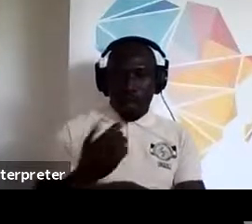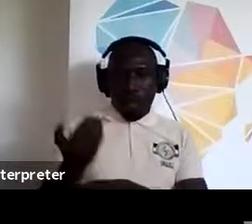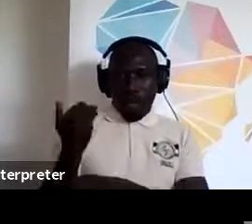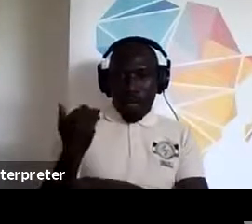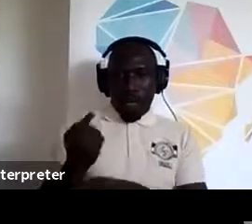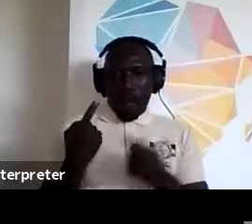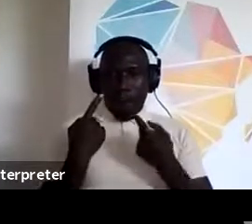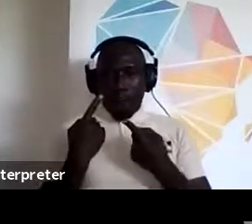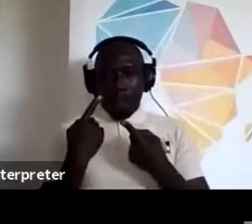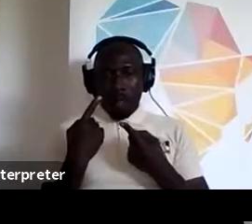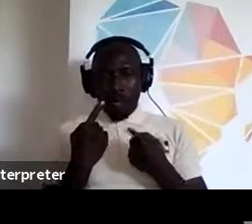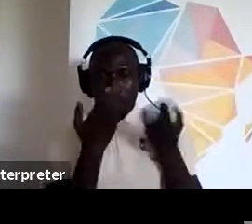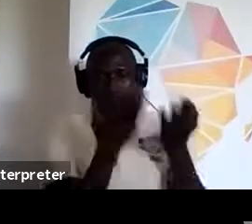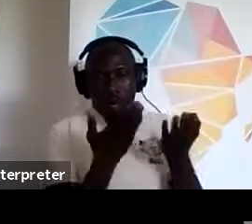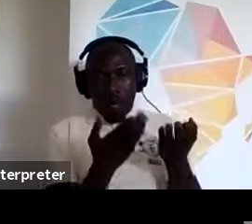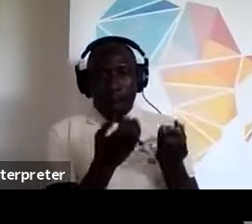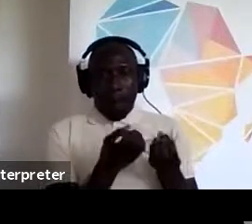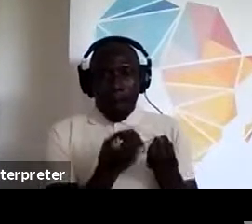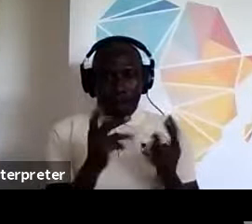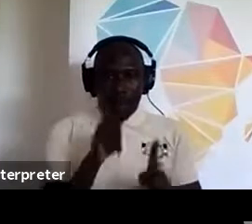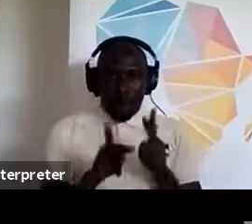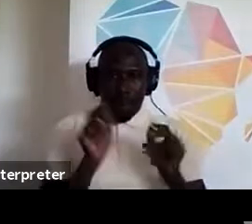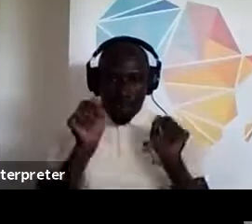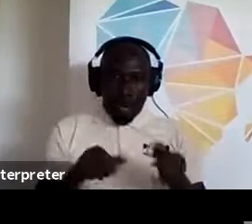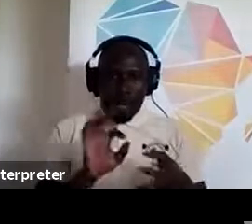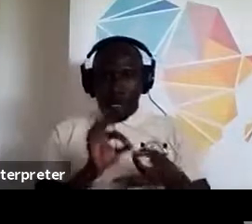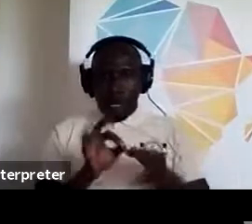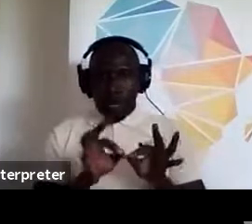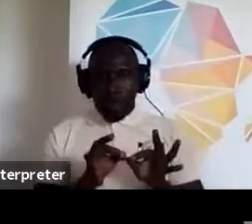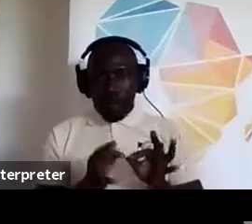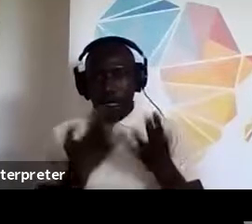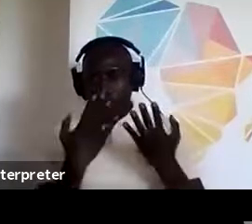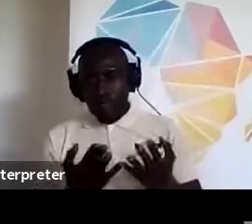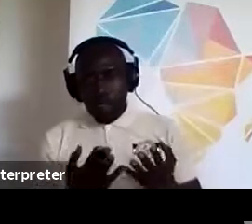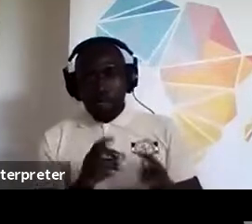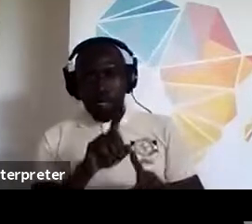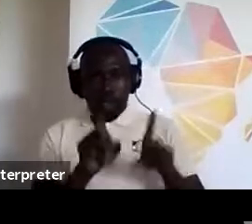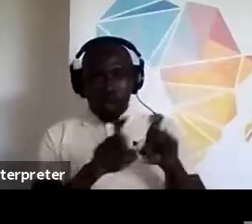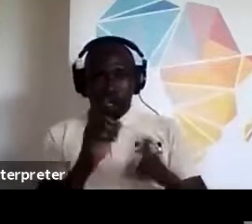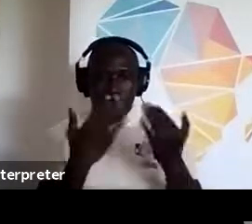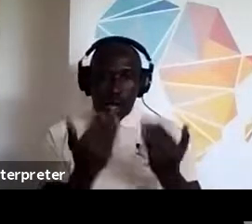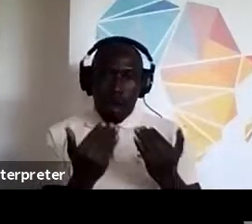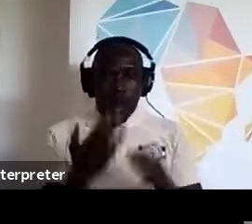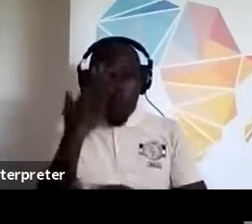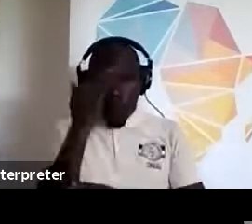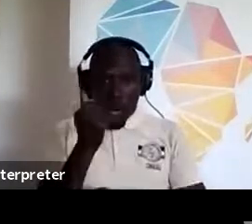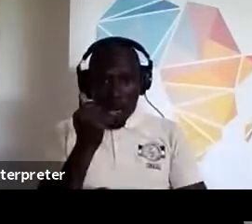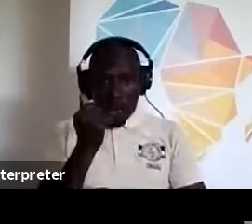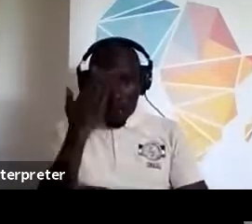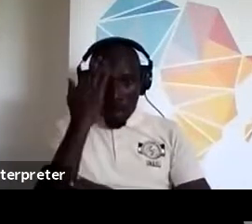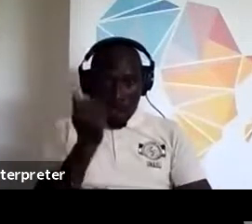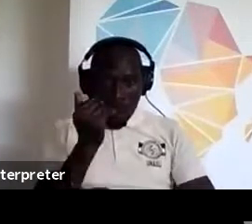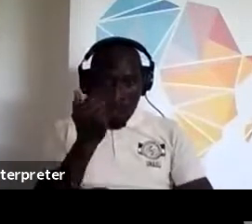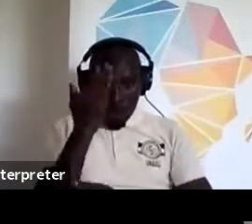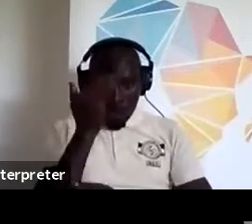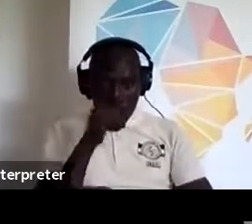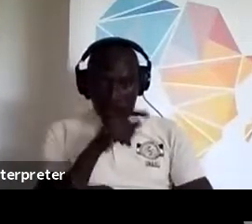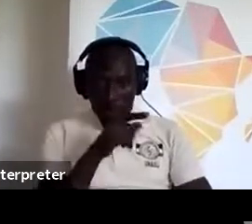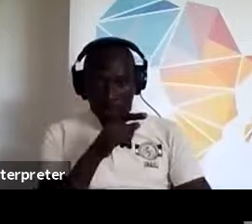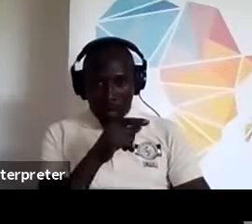many persons who can do sign language interpretation. The question has been, why have,